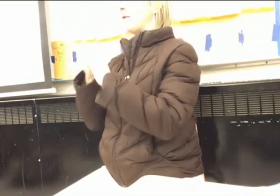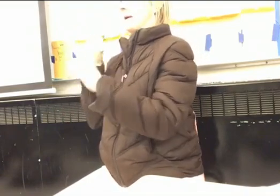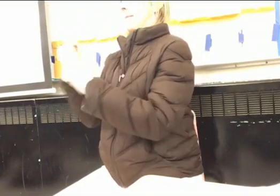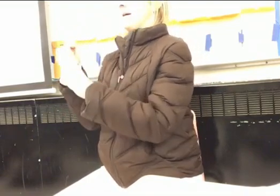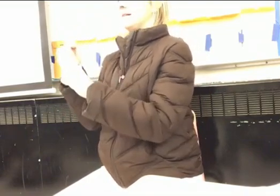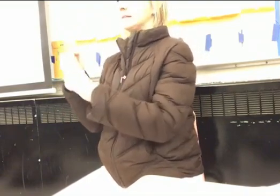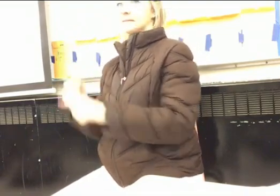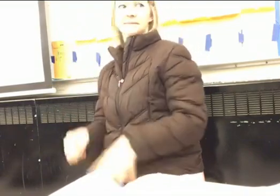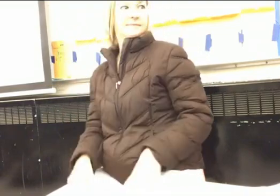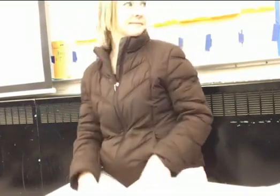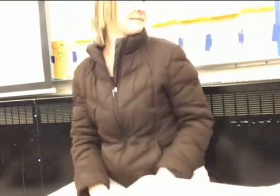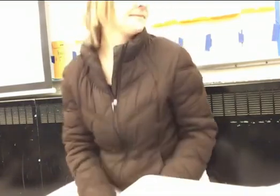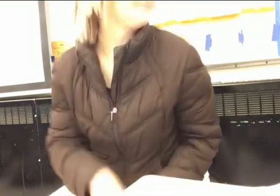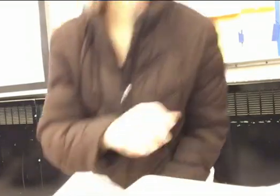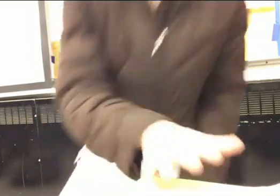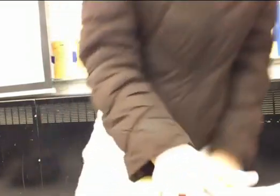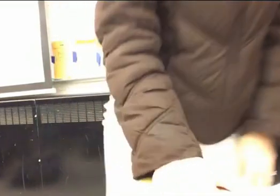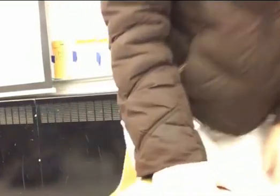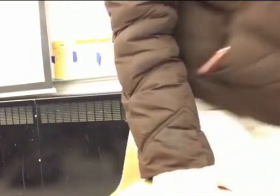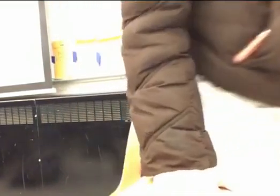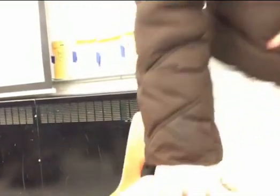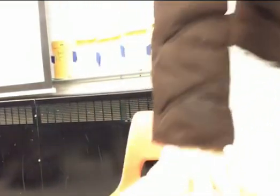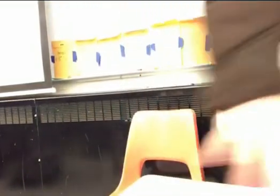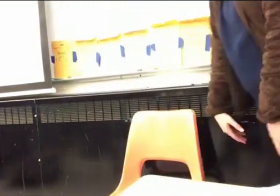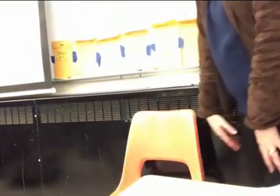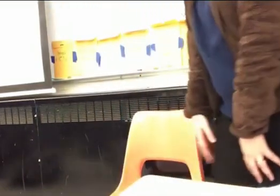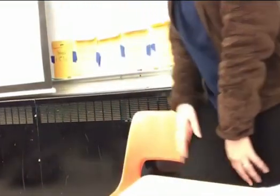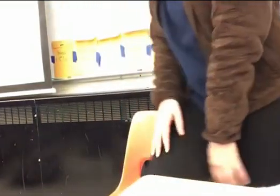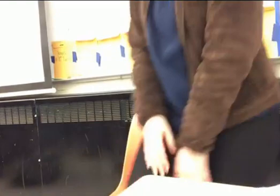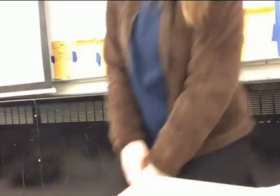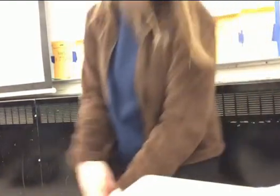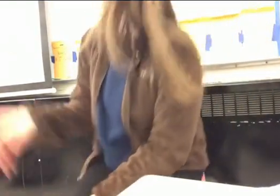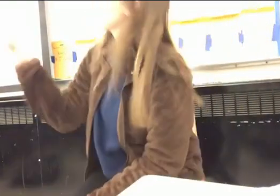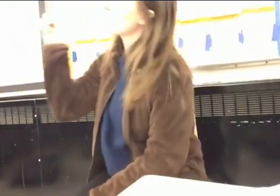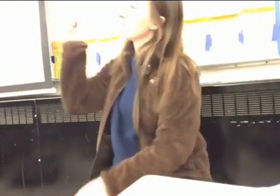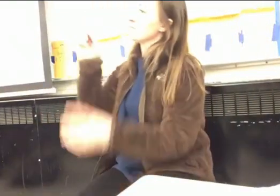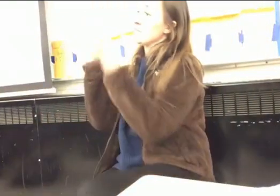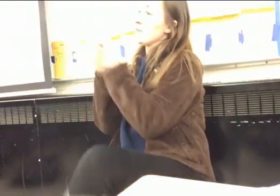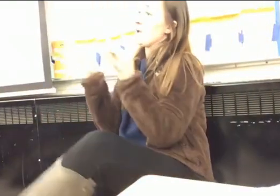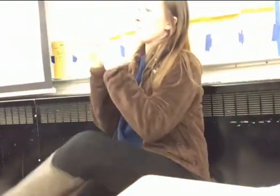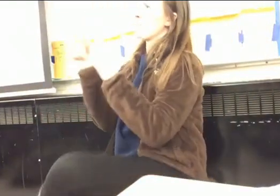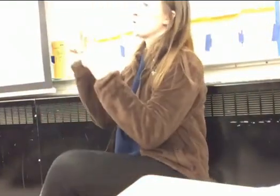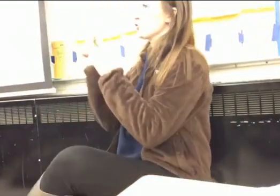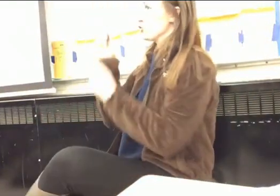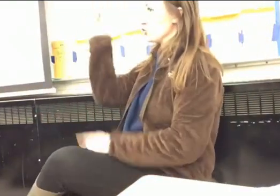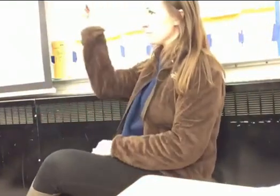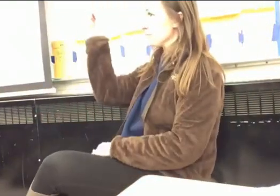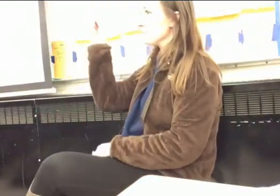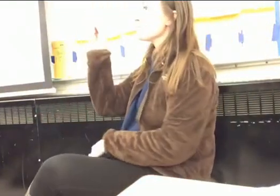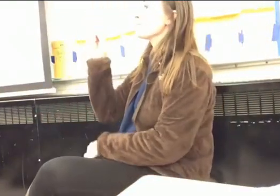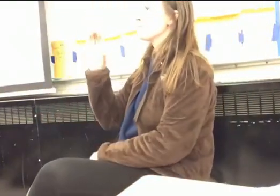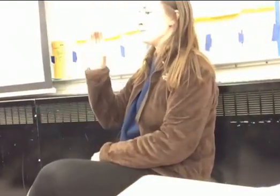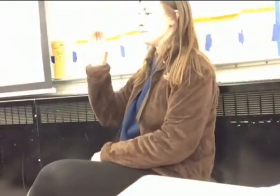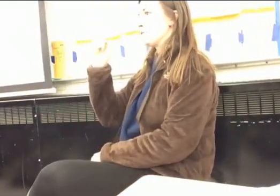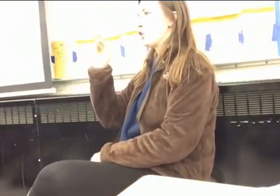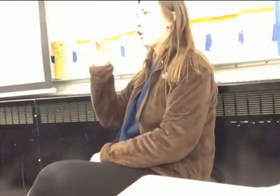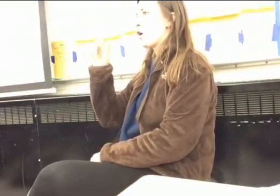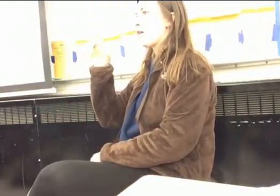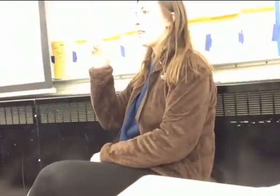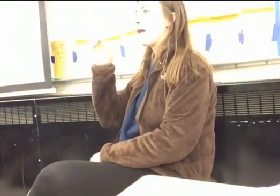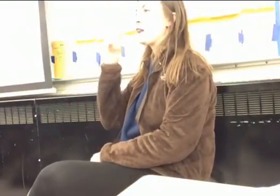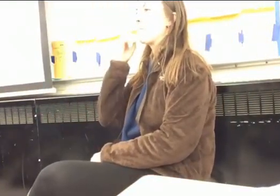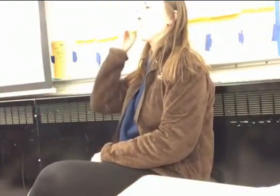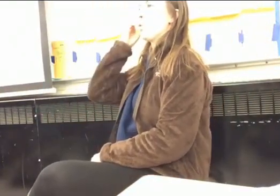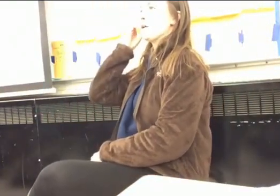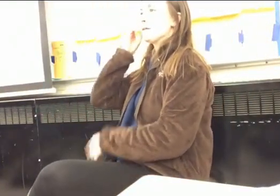for just a couple minutes. And that's called the Carlisle Boarding School. So this is a star term. There is a bit of a problem with this, though. And you'll notice that the